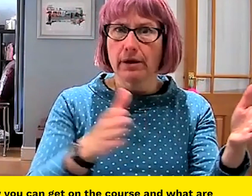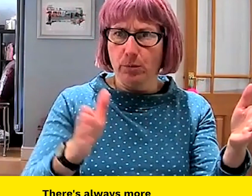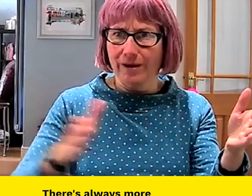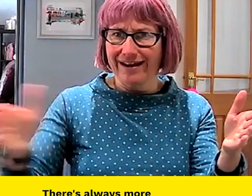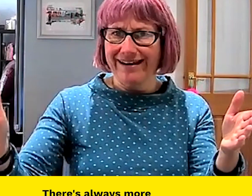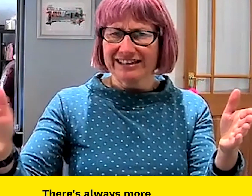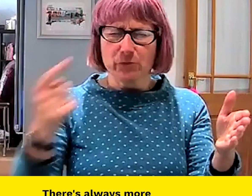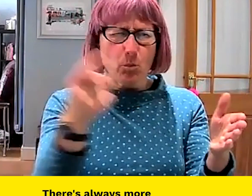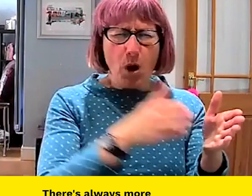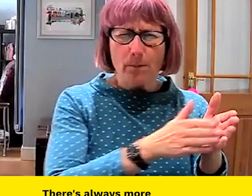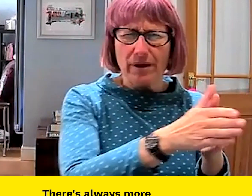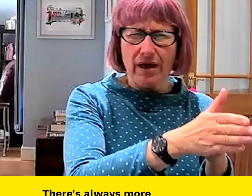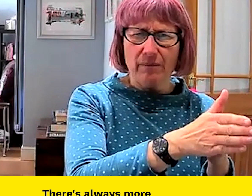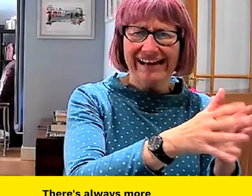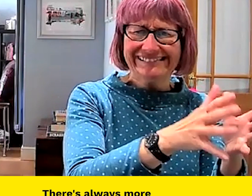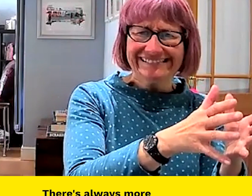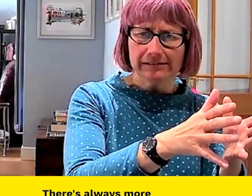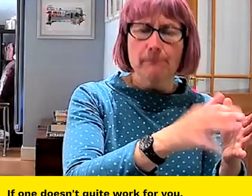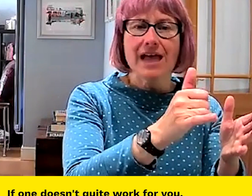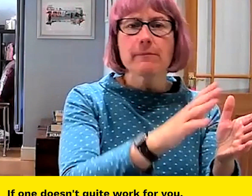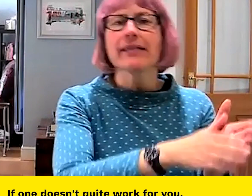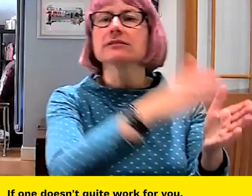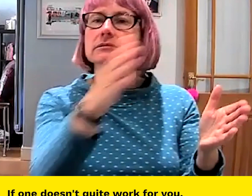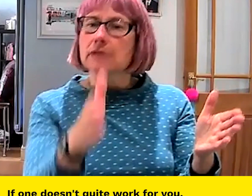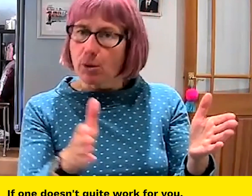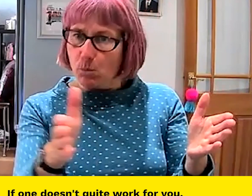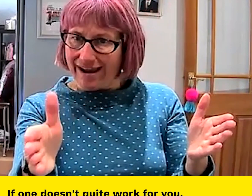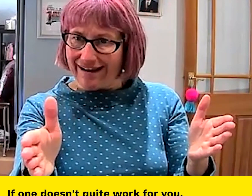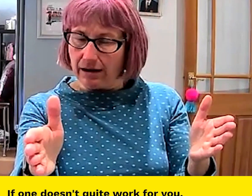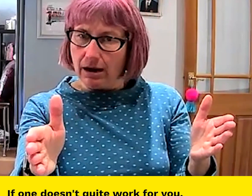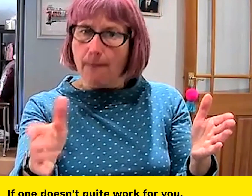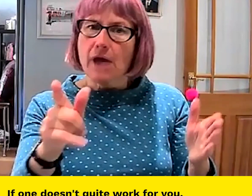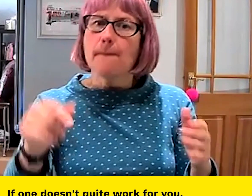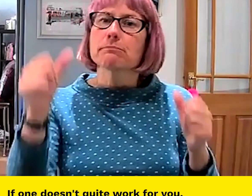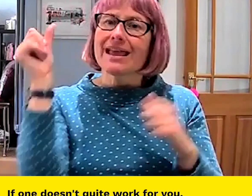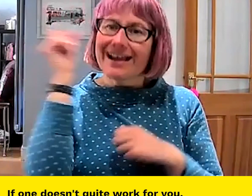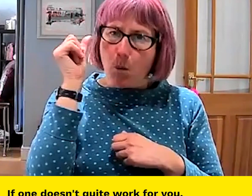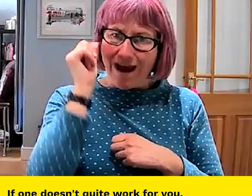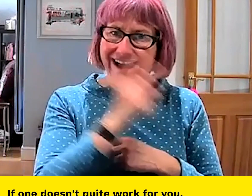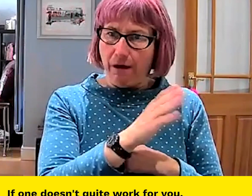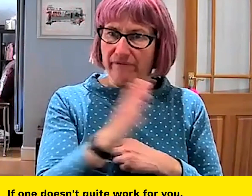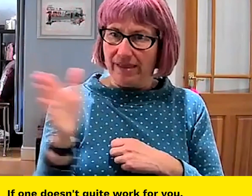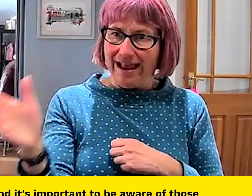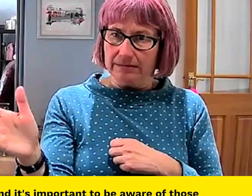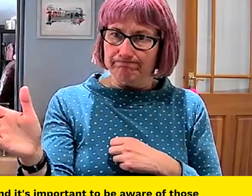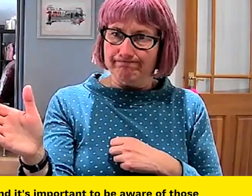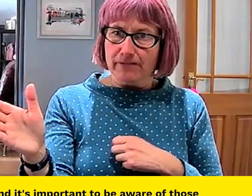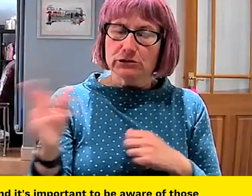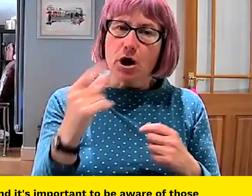always more than one pathway. If one doesn't quite work for you, you can then try another. And it's important to be aware of